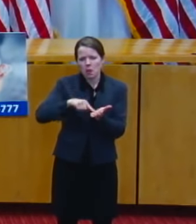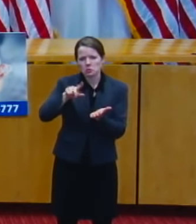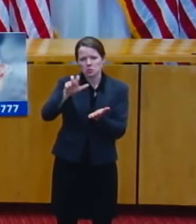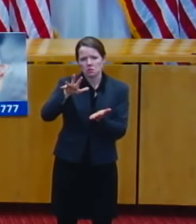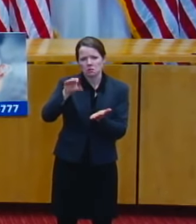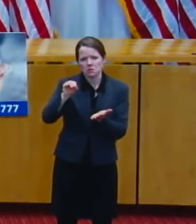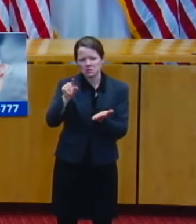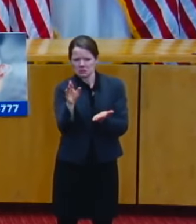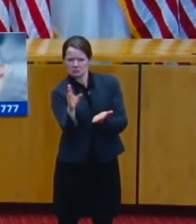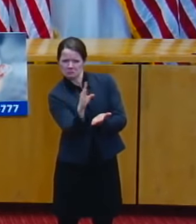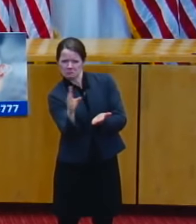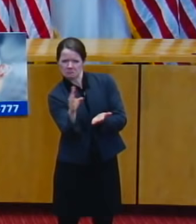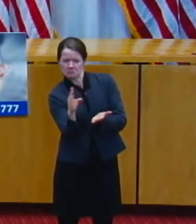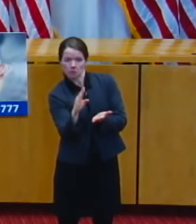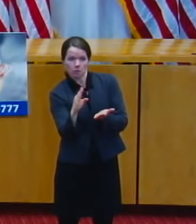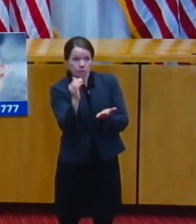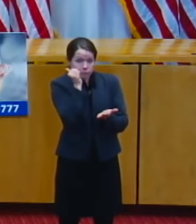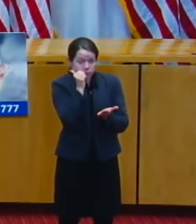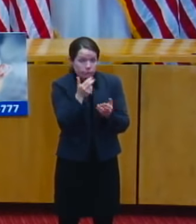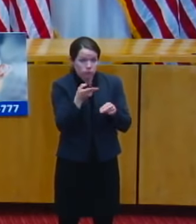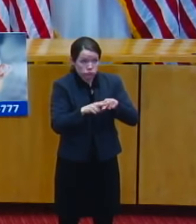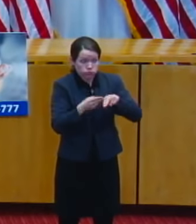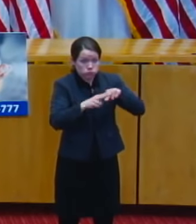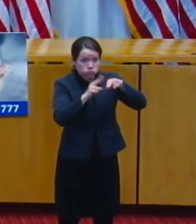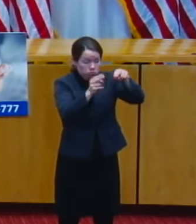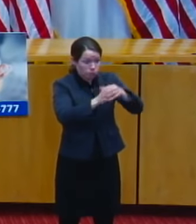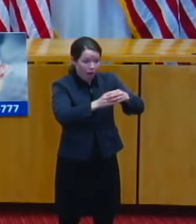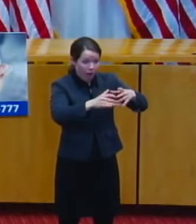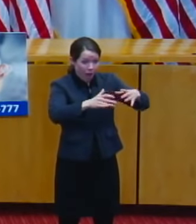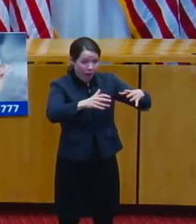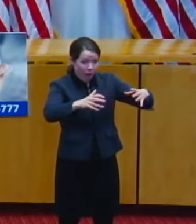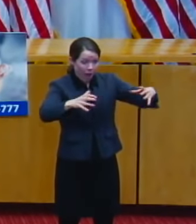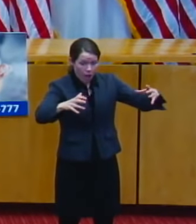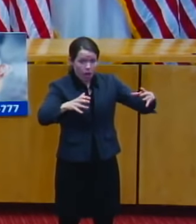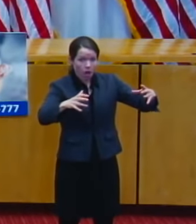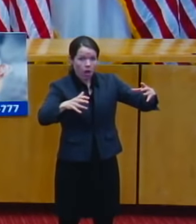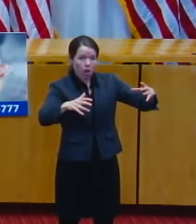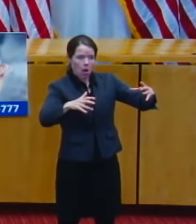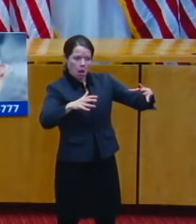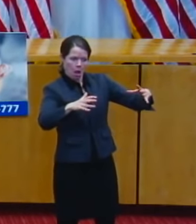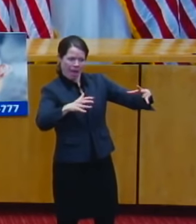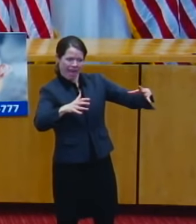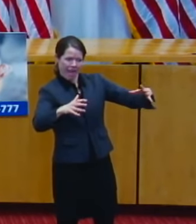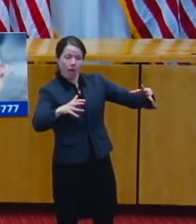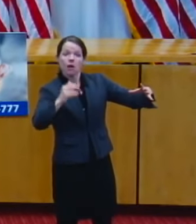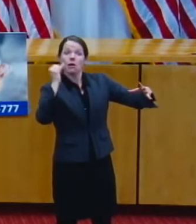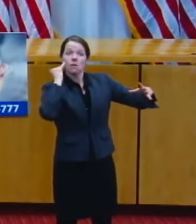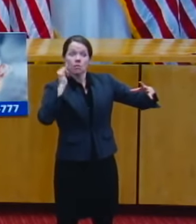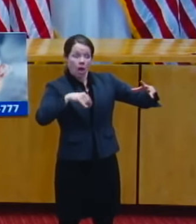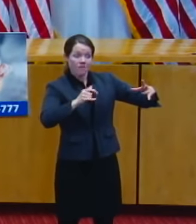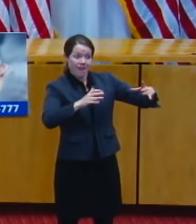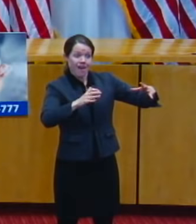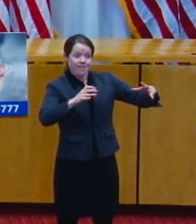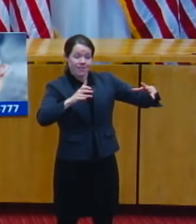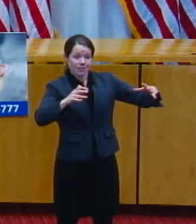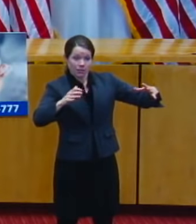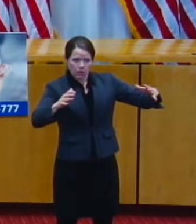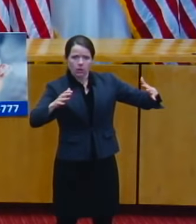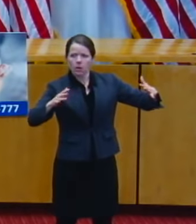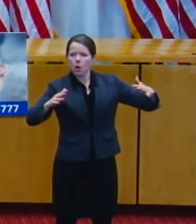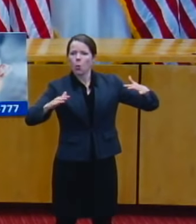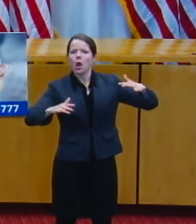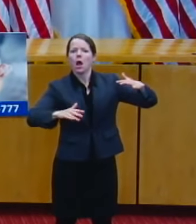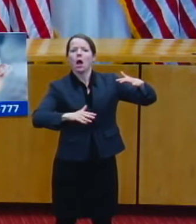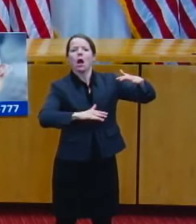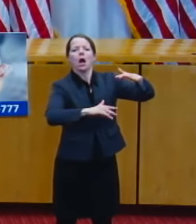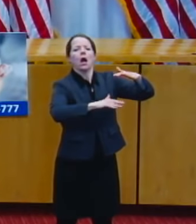stays in that general vicinity, then over time, you will actually see a little bit of a bend of the curve. But the other thing I've also said, and we